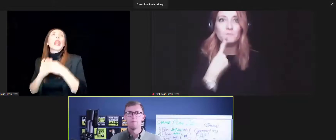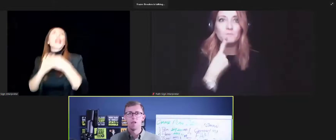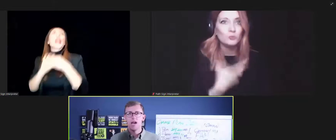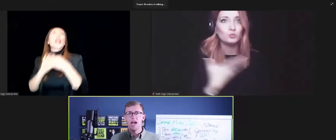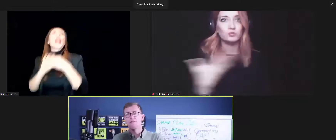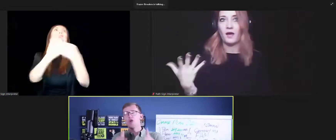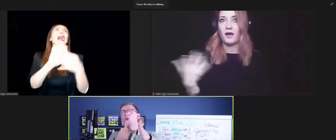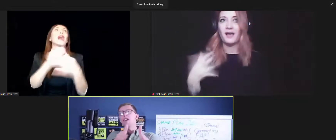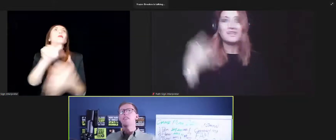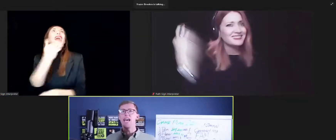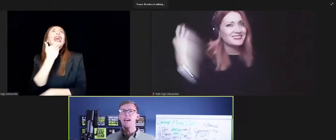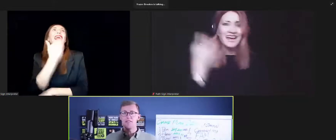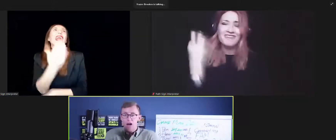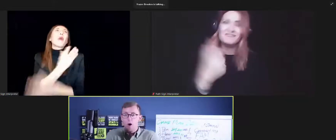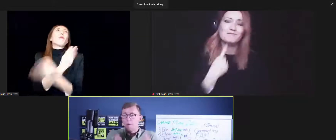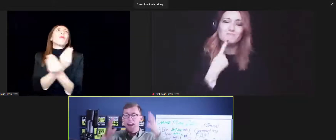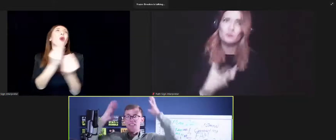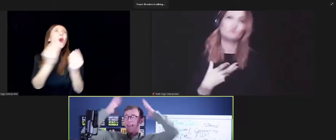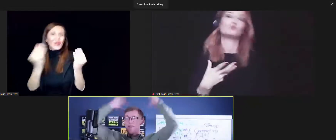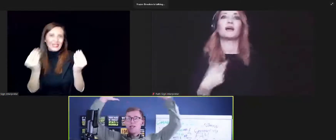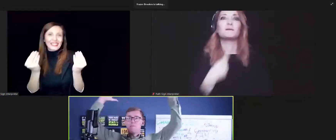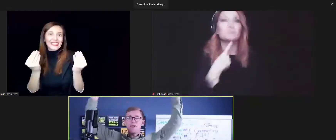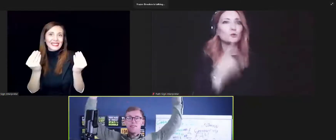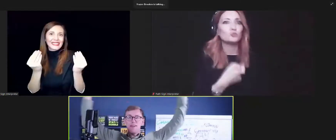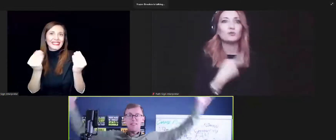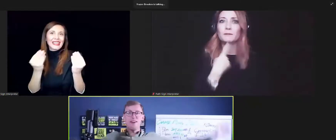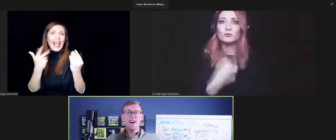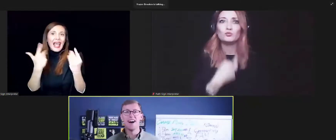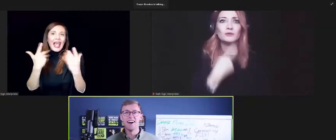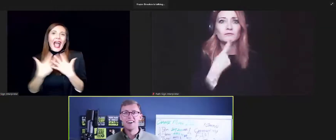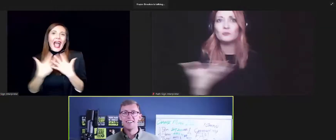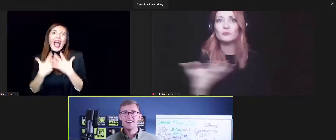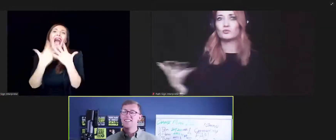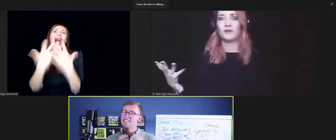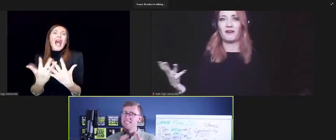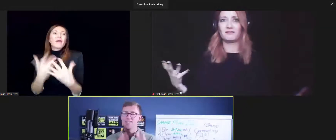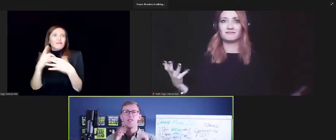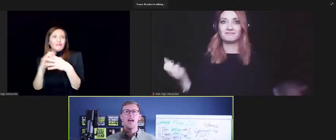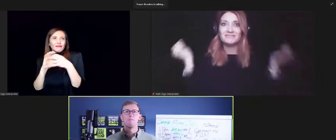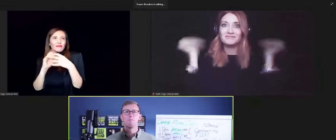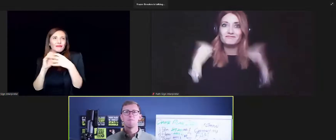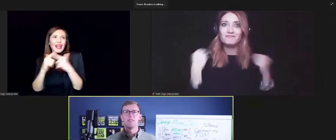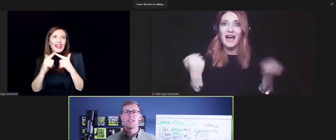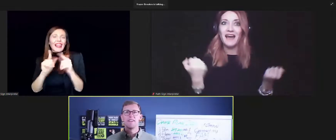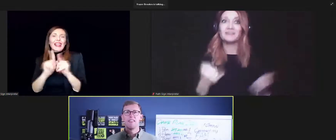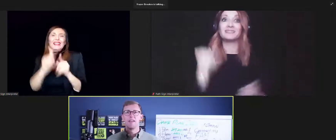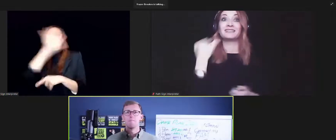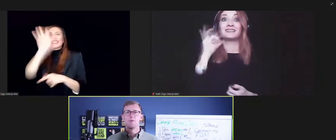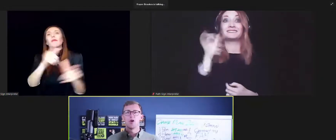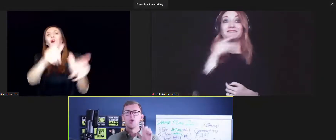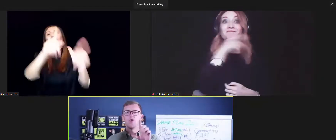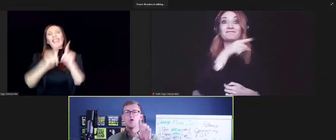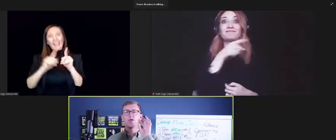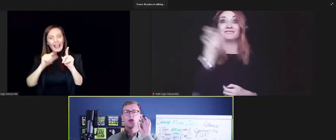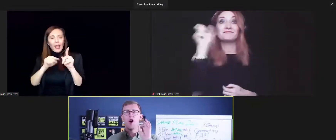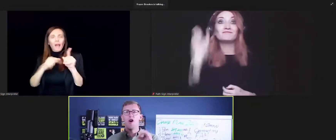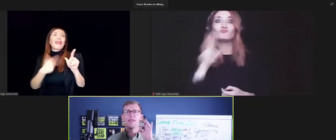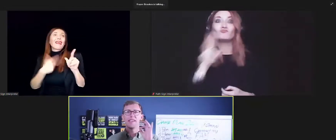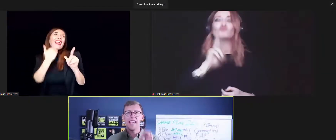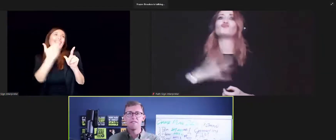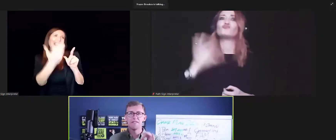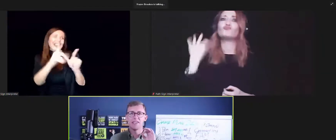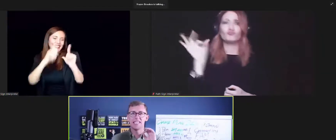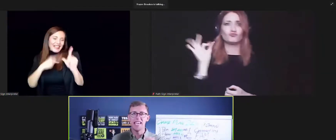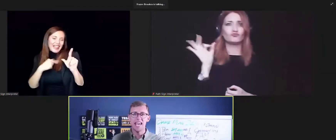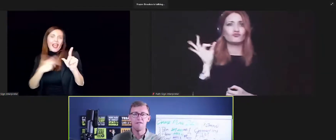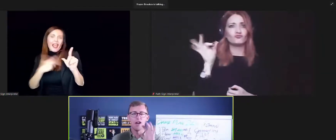them. If you give the gift and they open it and they're like, this is the best gift ever, that's on them. You've got the